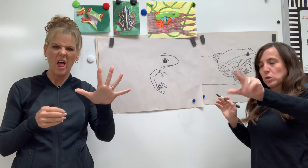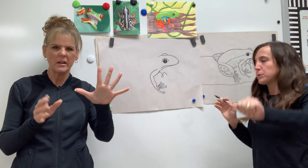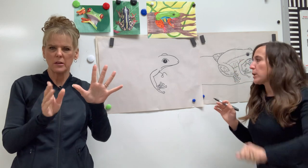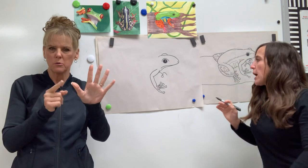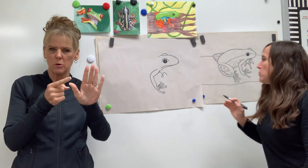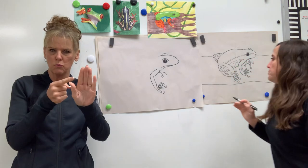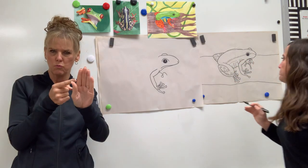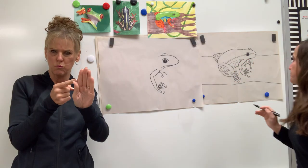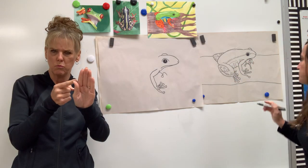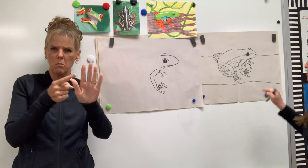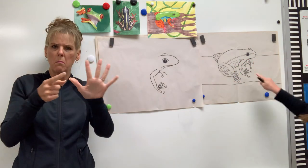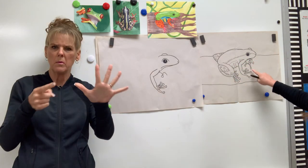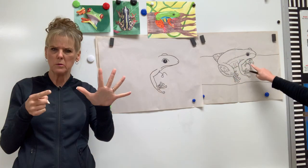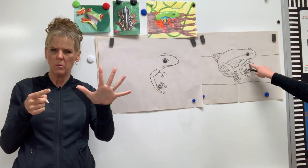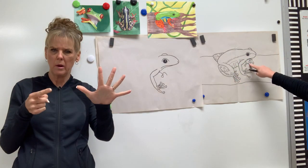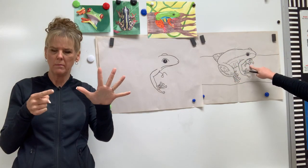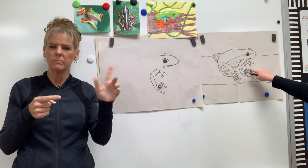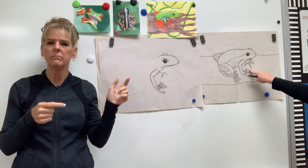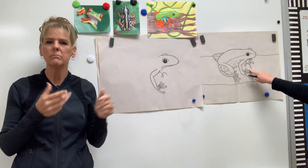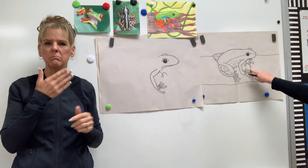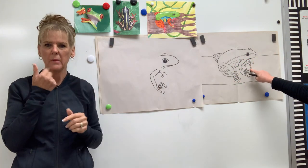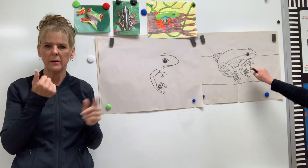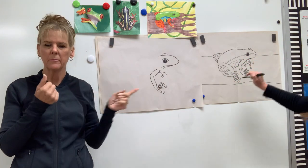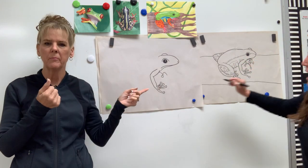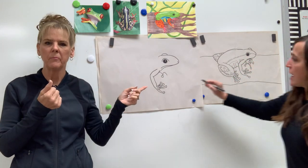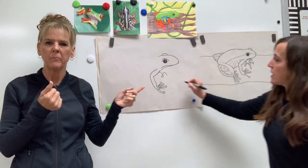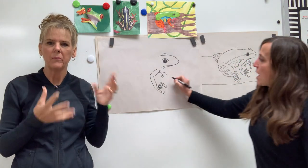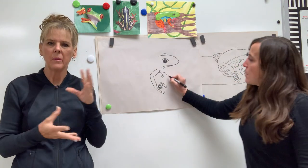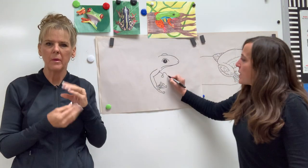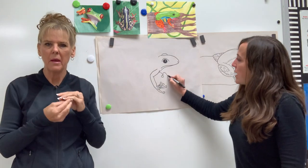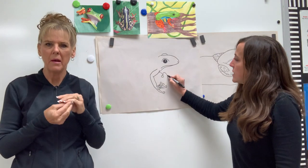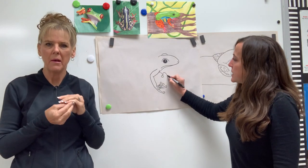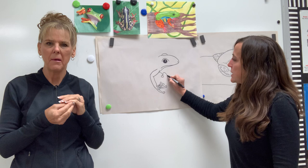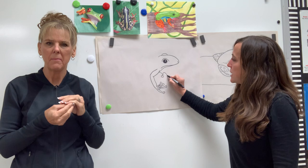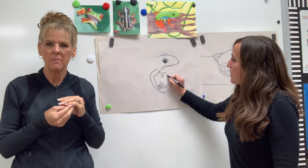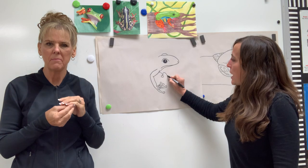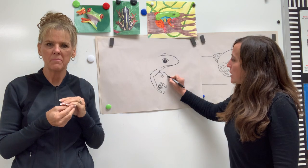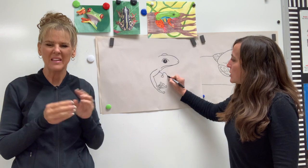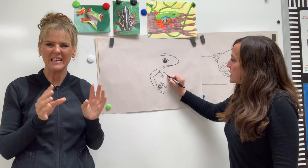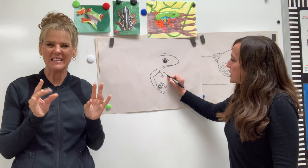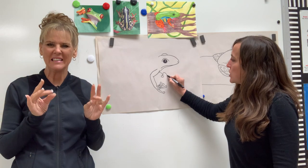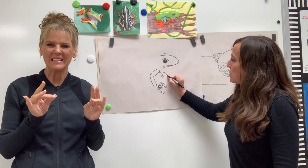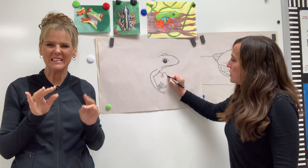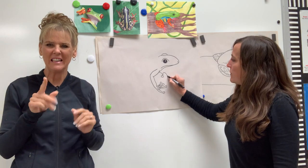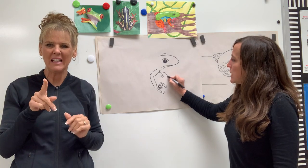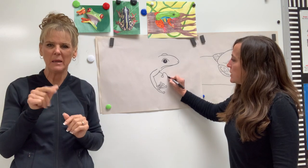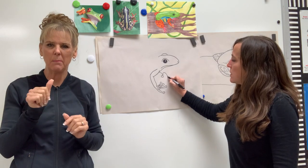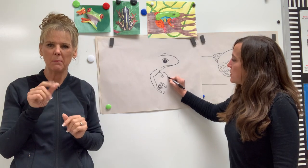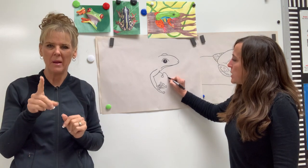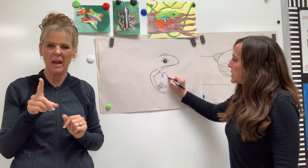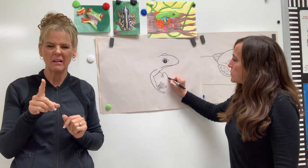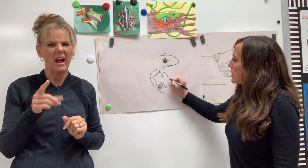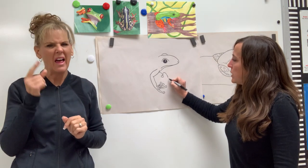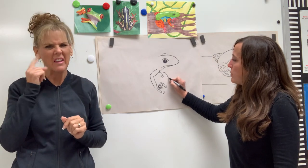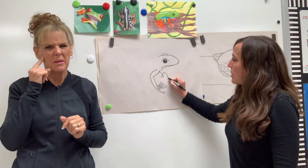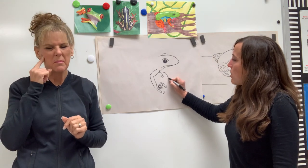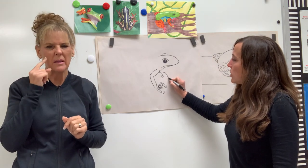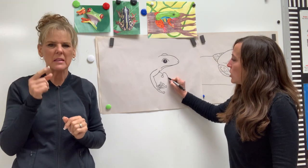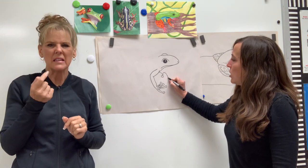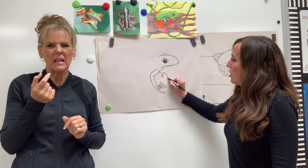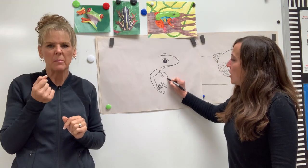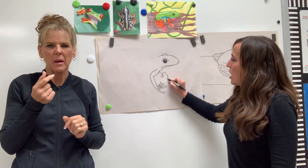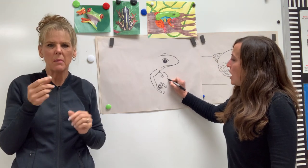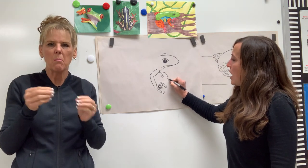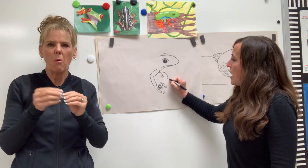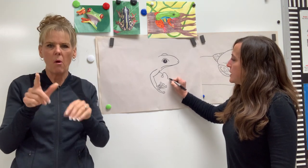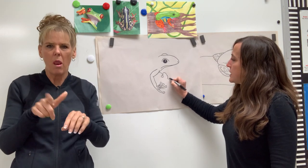like this, but more spread out. Then I'm going to add that sticky padding on his next toe. In fact, I think I'm going to make this one a little bit